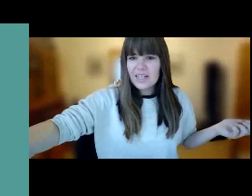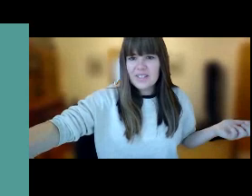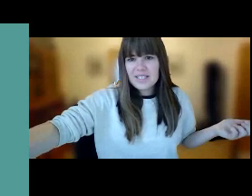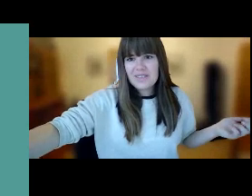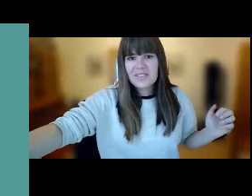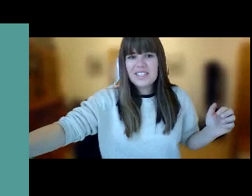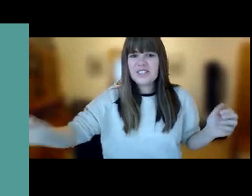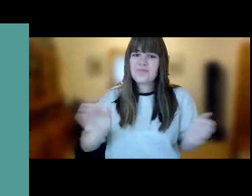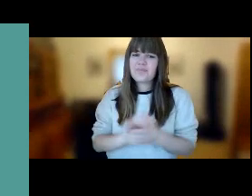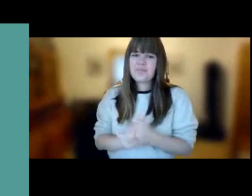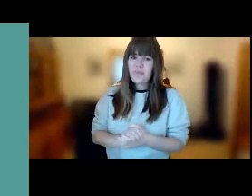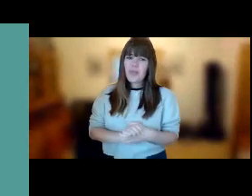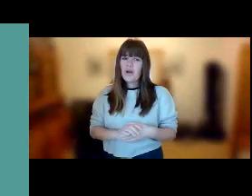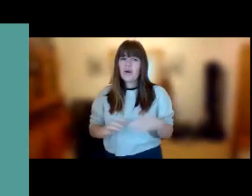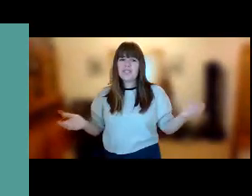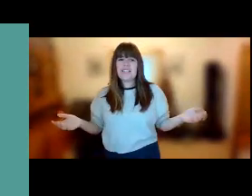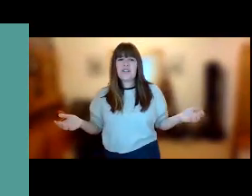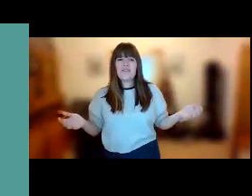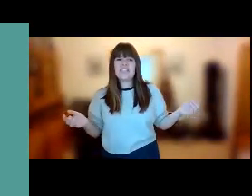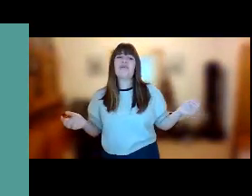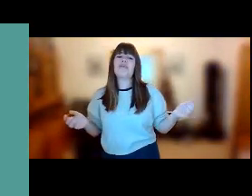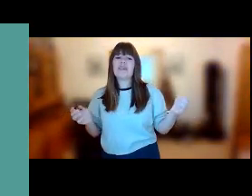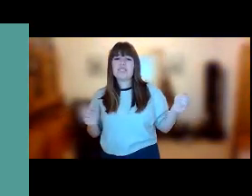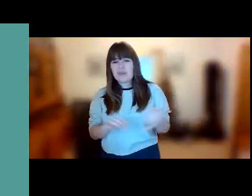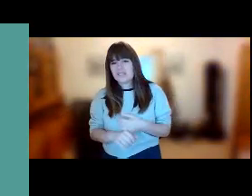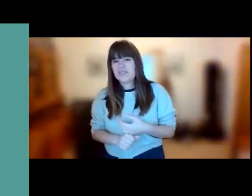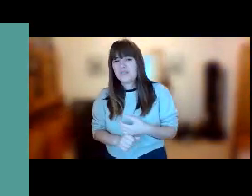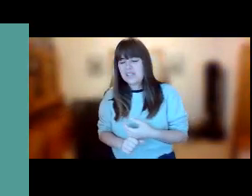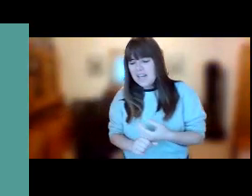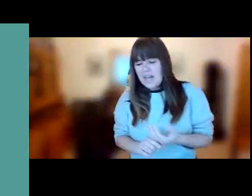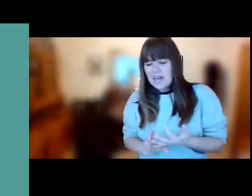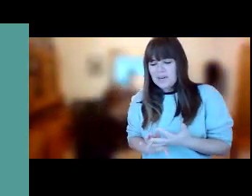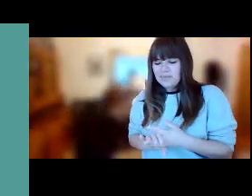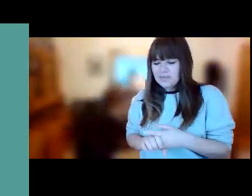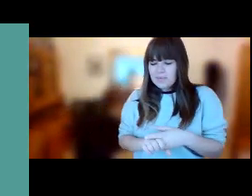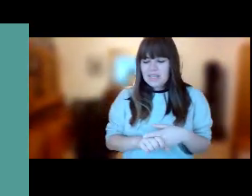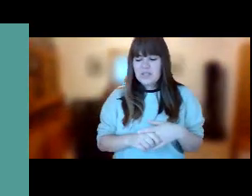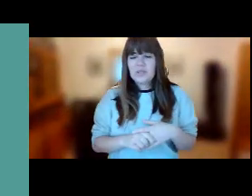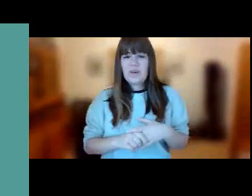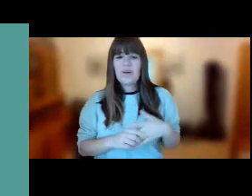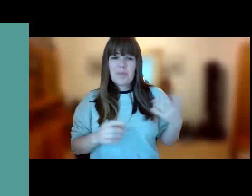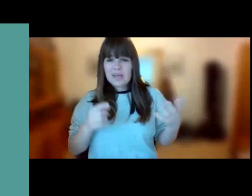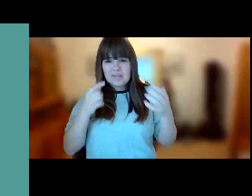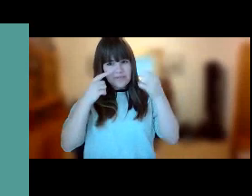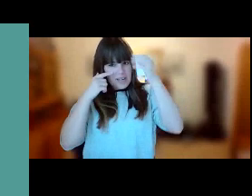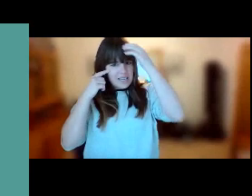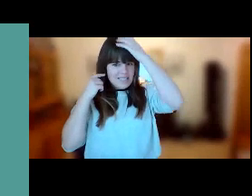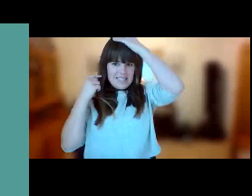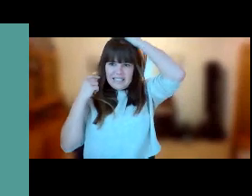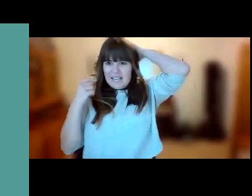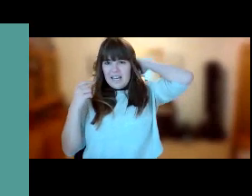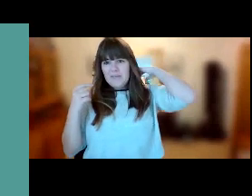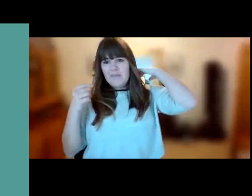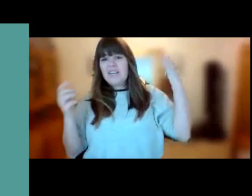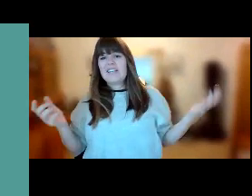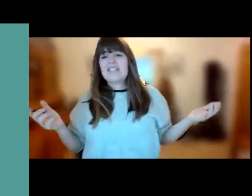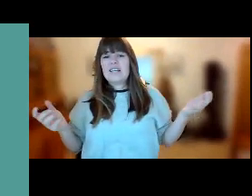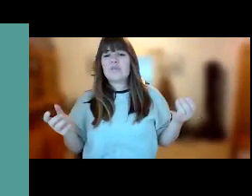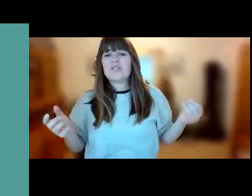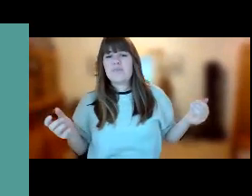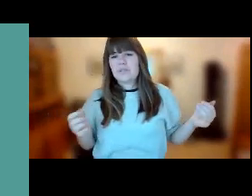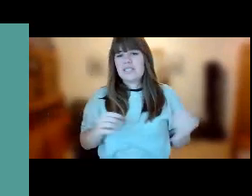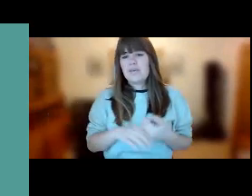So inclusive language. Obviously, a lot of it is about being respectful, making sure that we put a person first, and